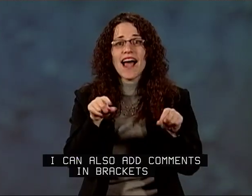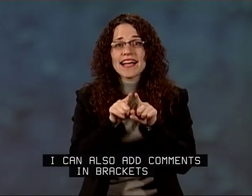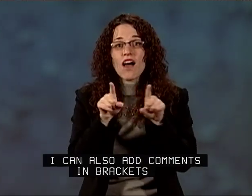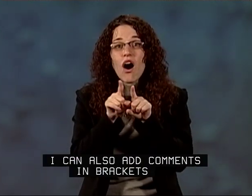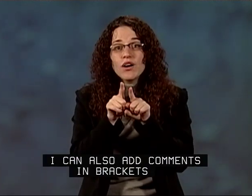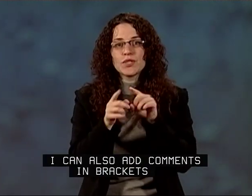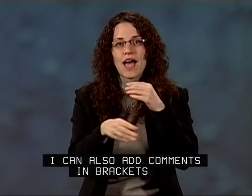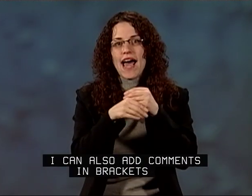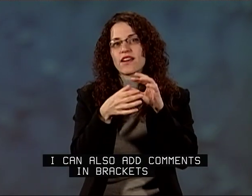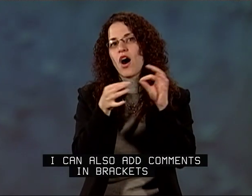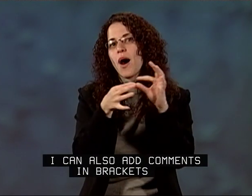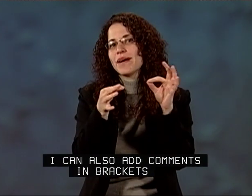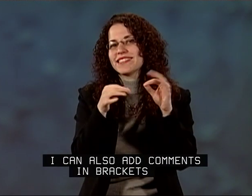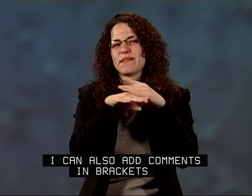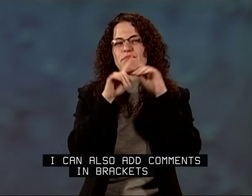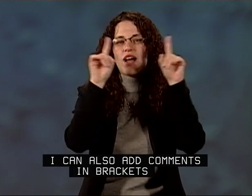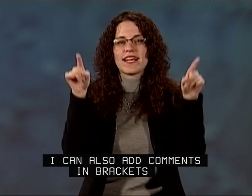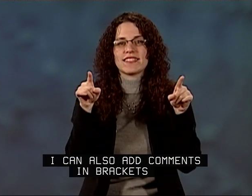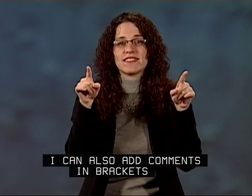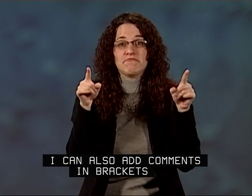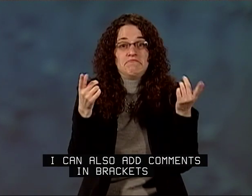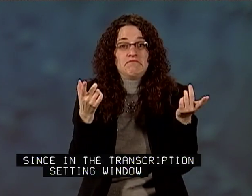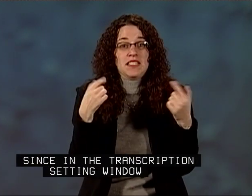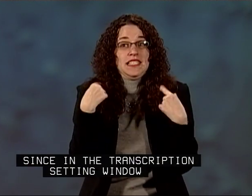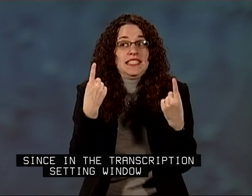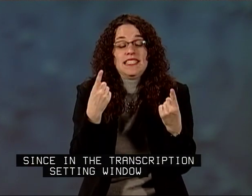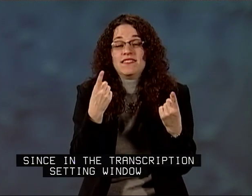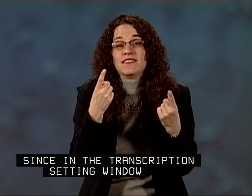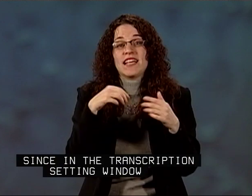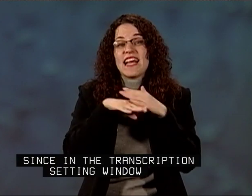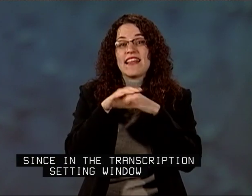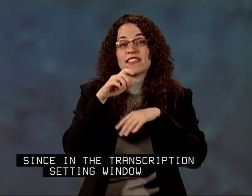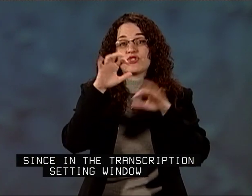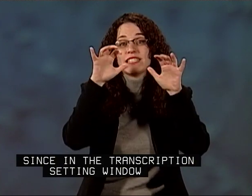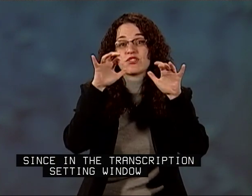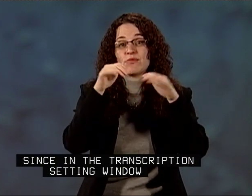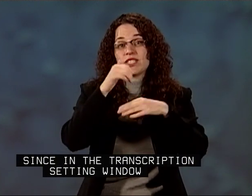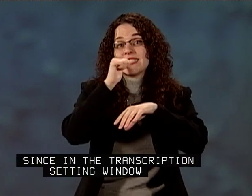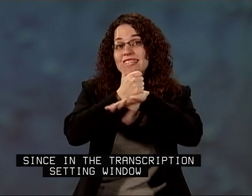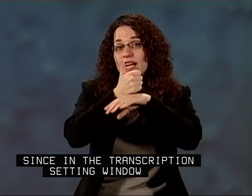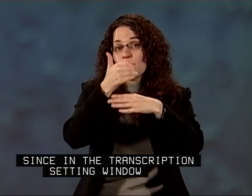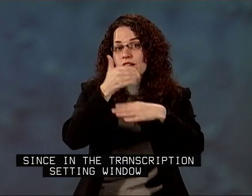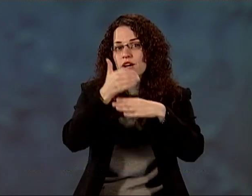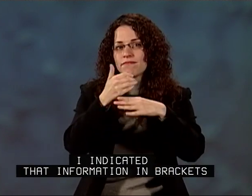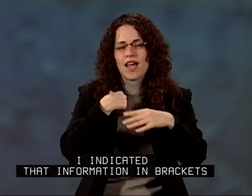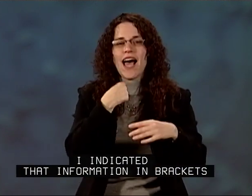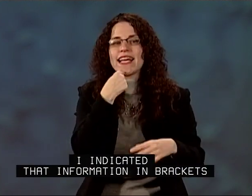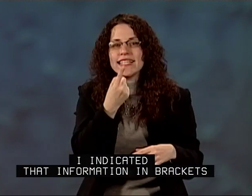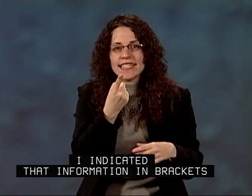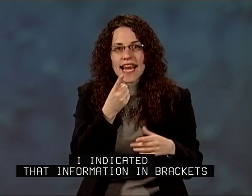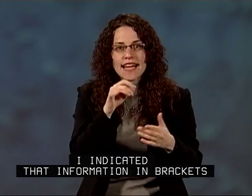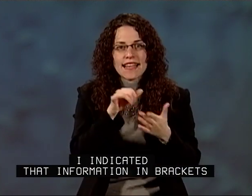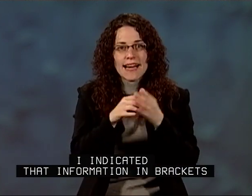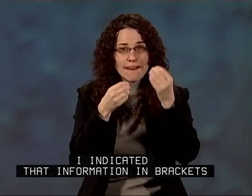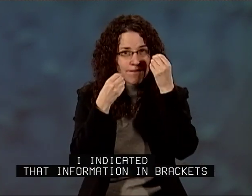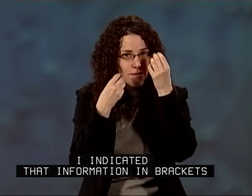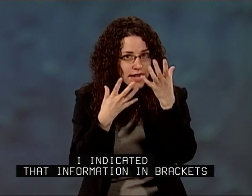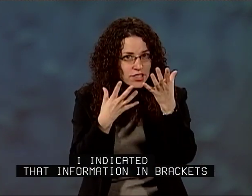can also add comments in brackets. Since in the transcription setting window, I indicated that information